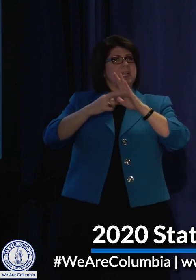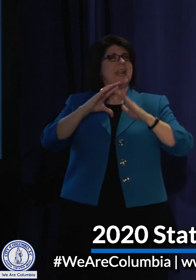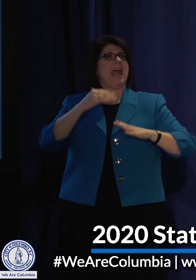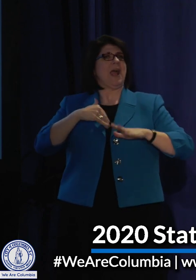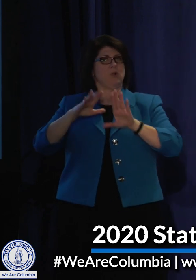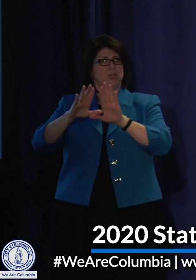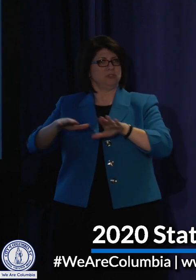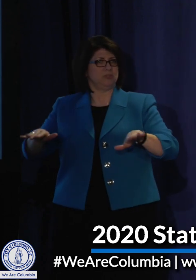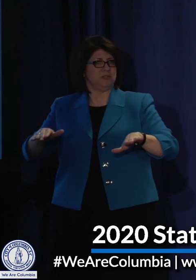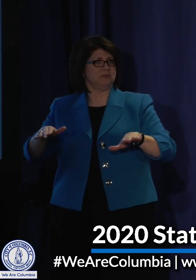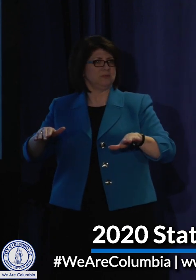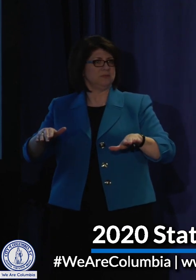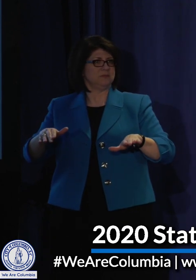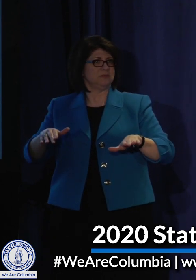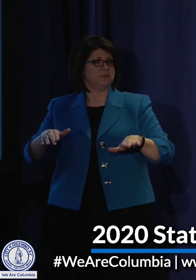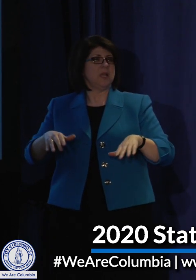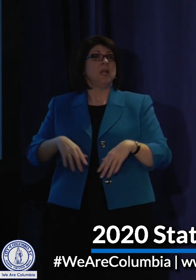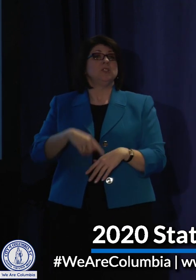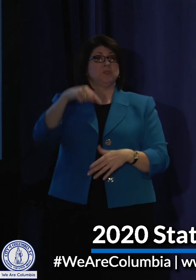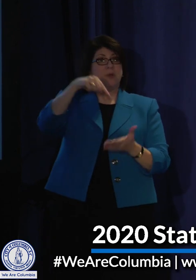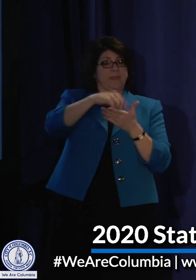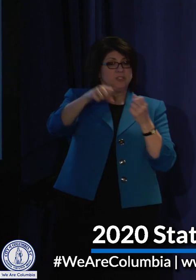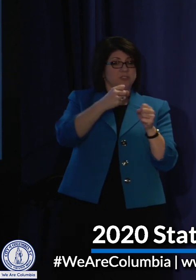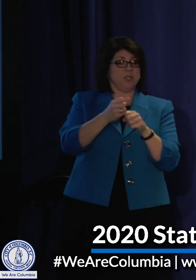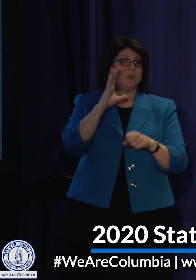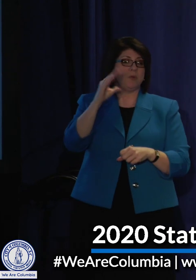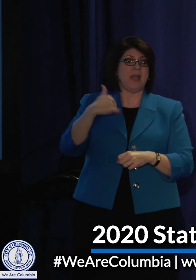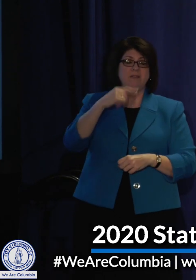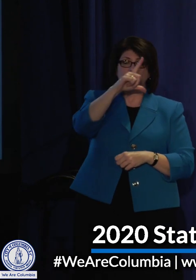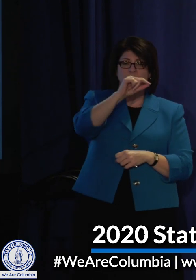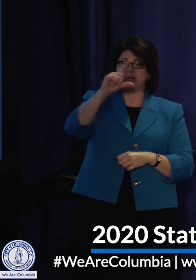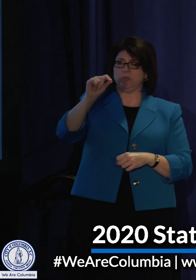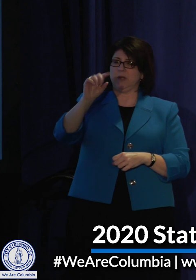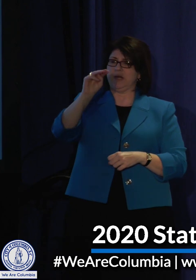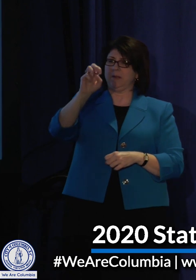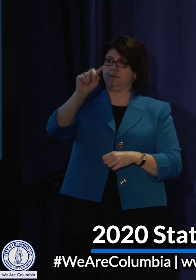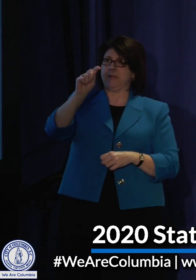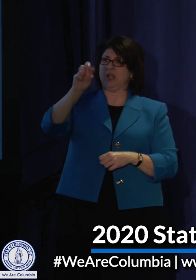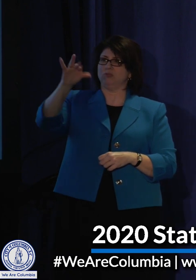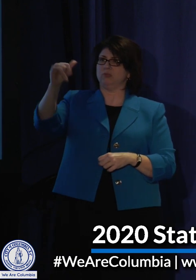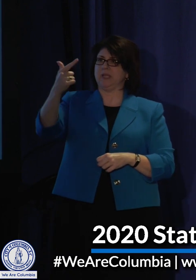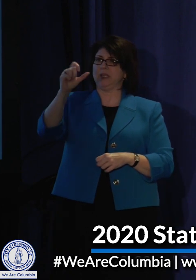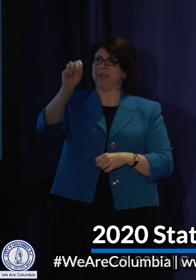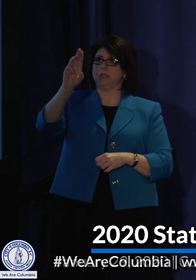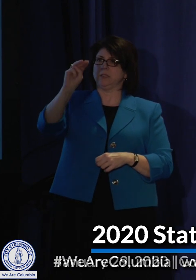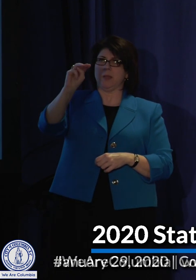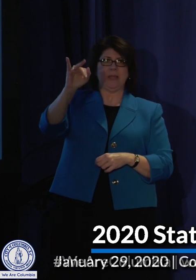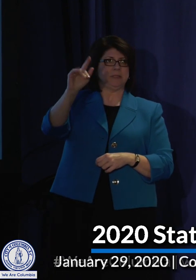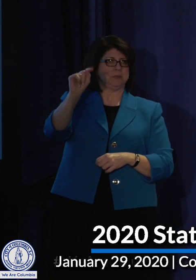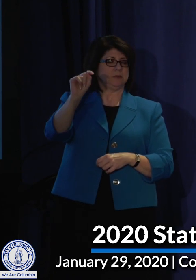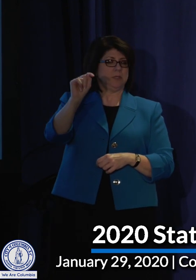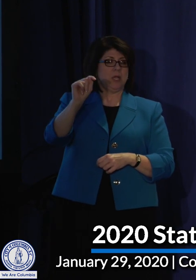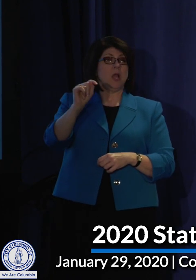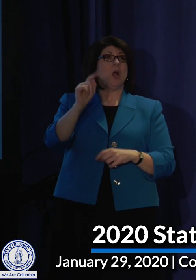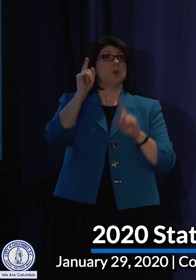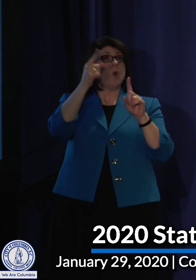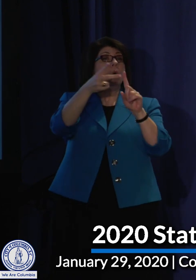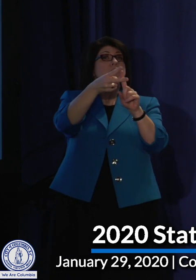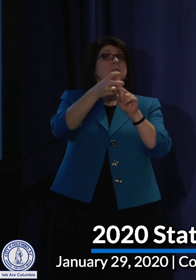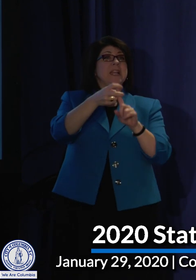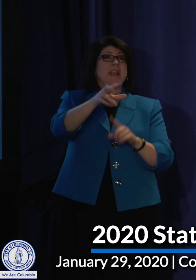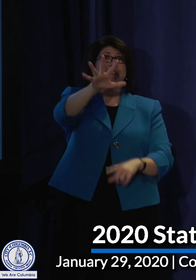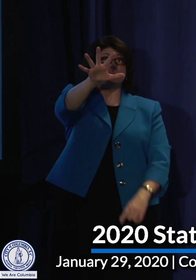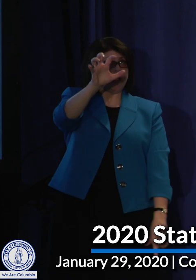our community. So this year we'll host a 2020 Mentoring Summit. The goal is to aim at recruiting 500